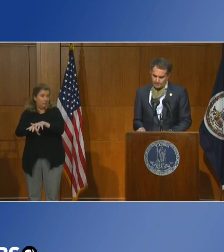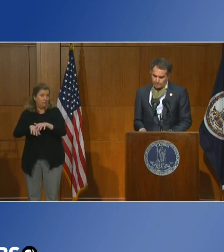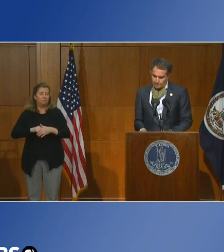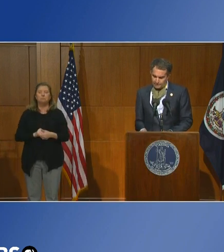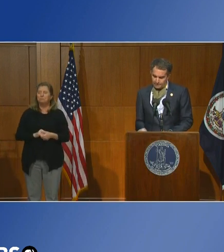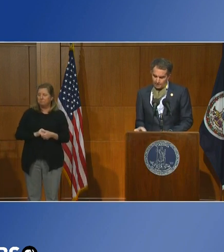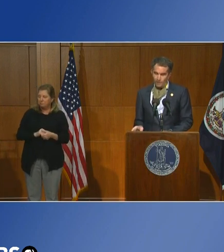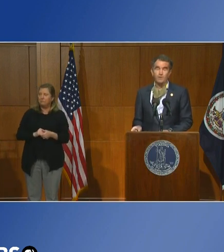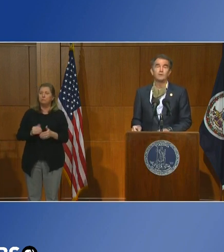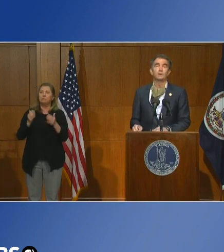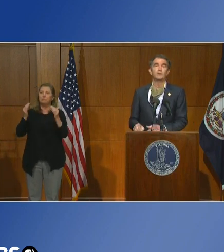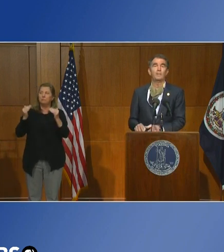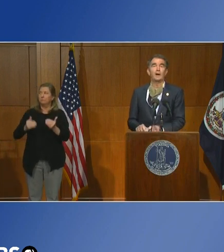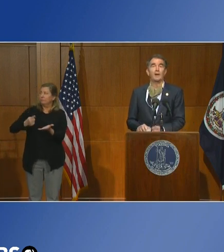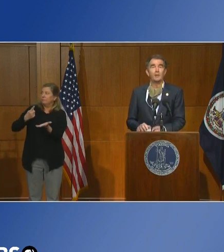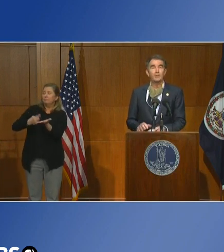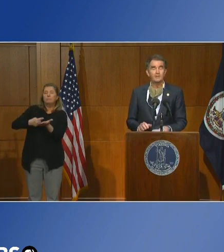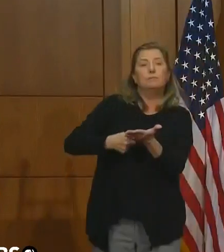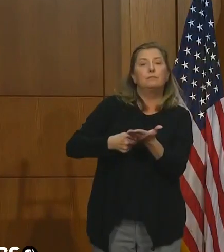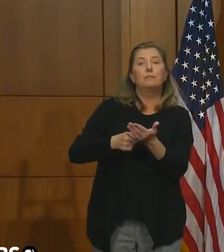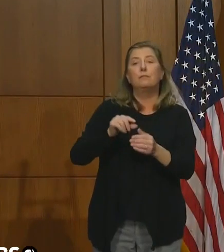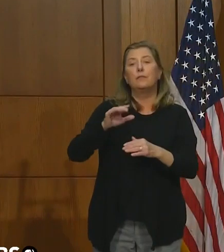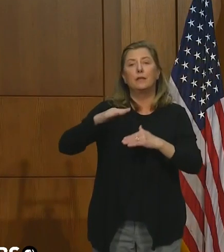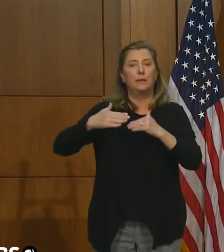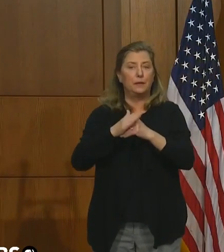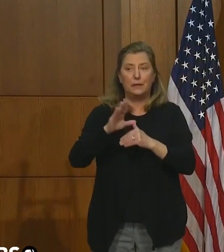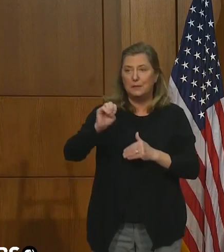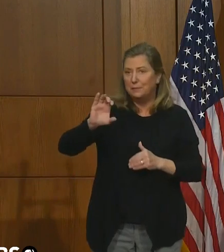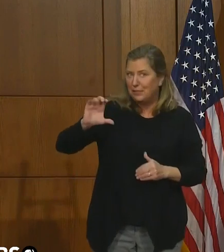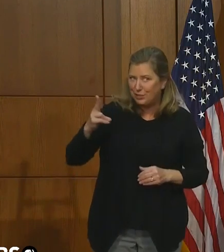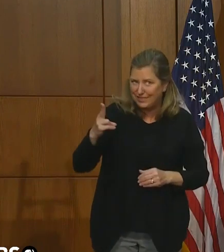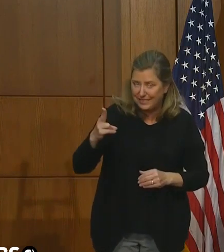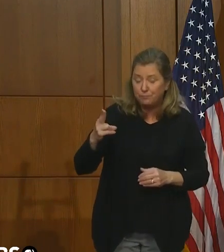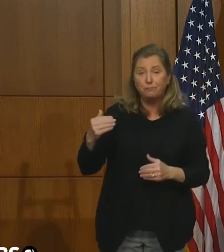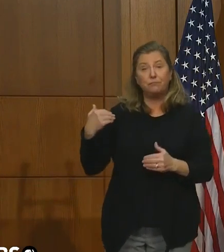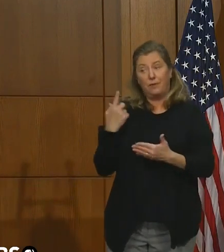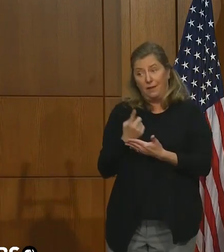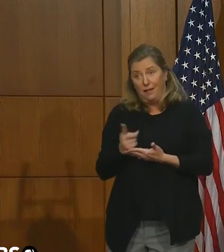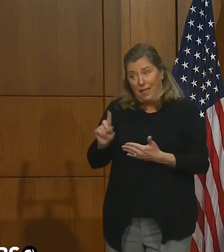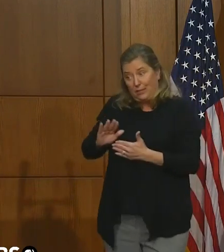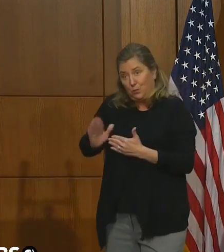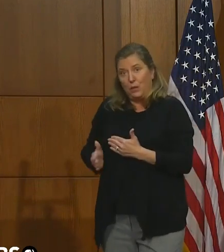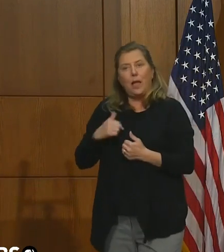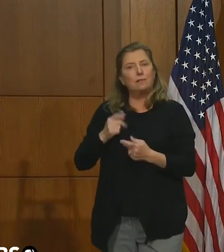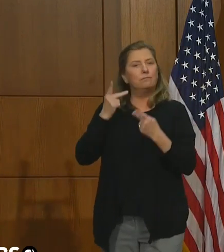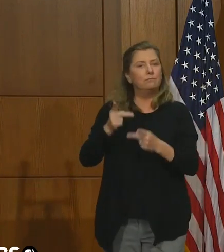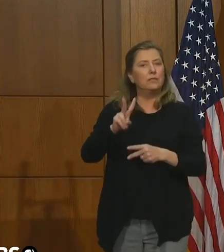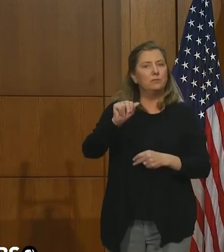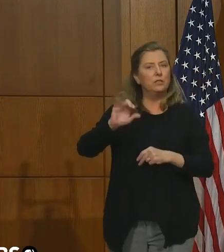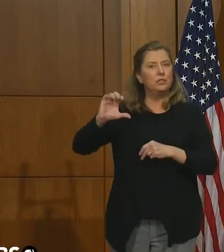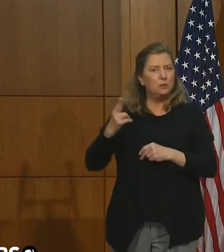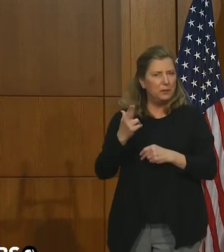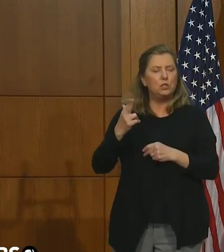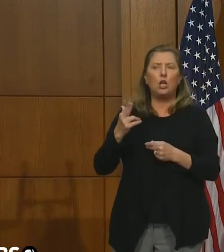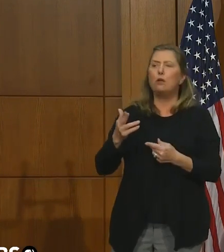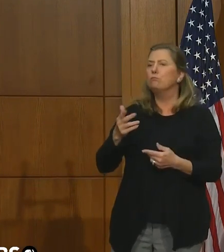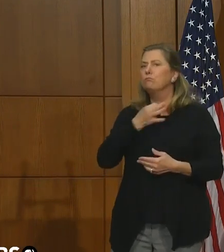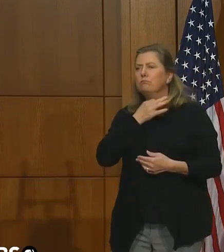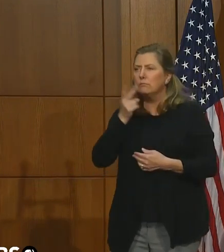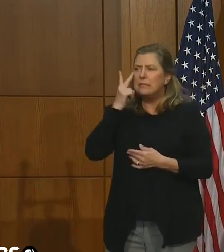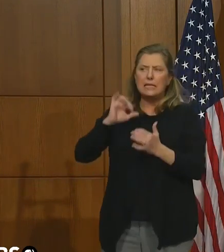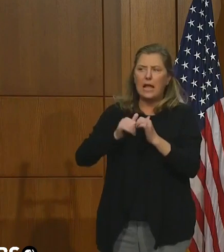like to briefly talk about our beaches. Last weekend, I visited Virginia Beach to check on how